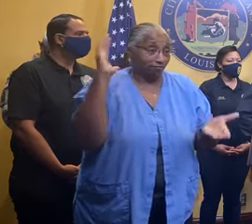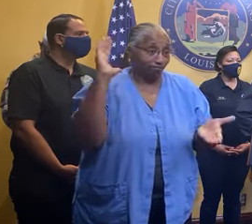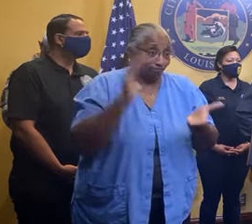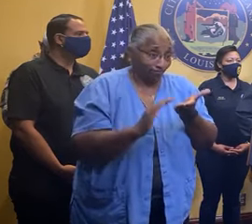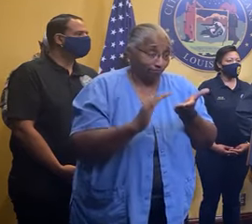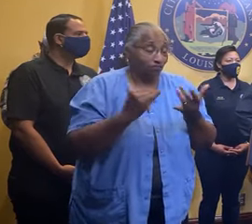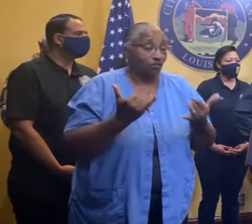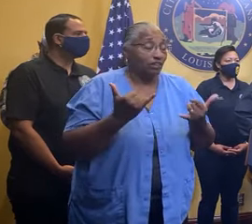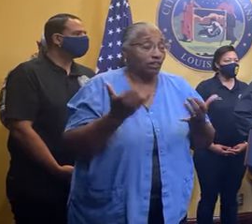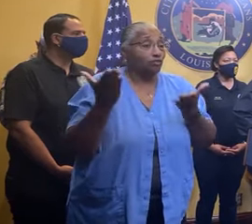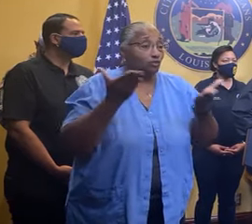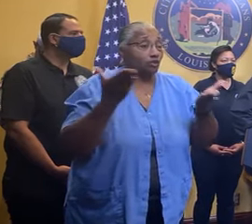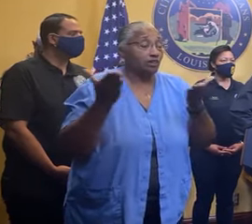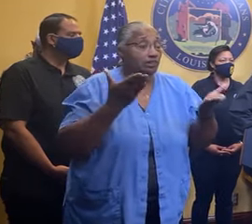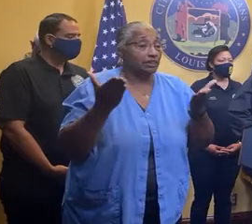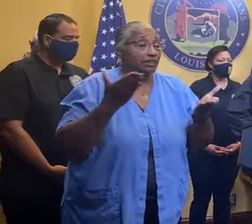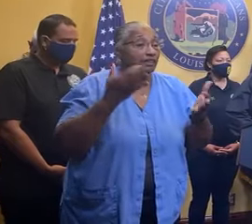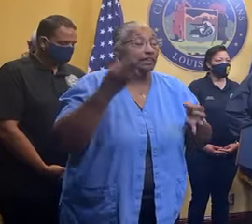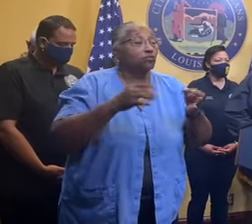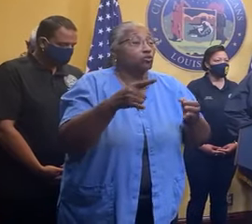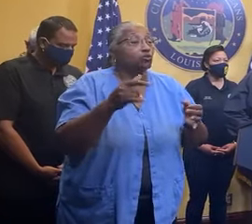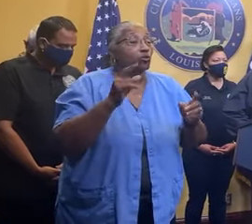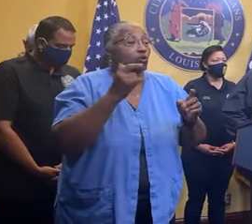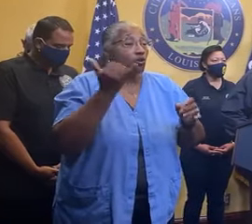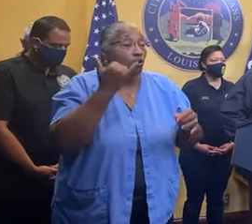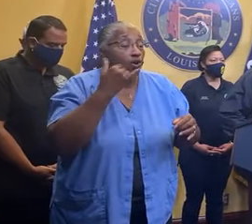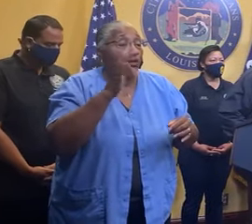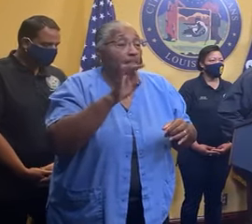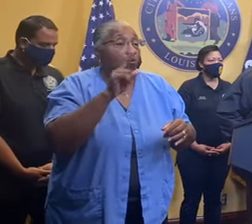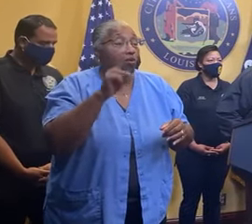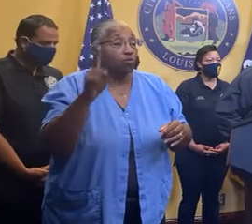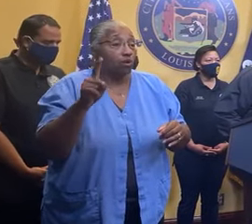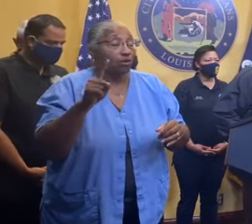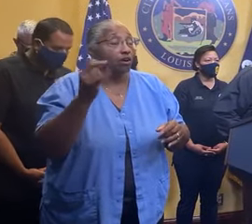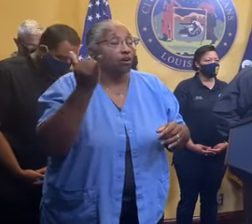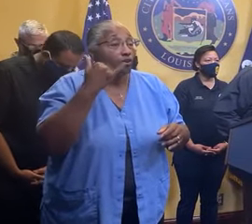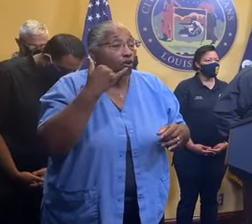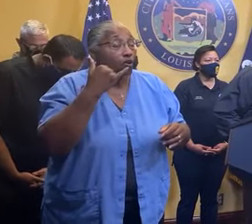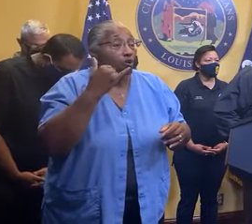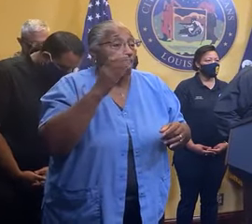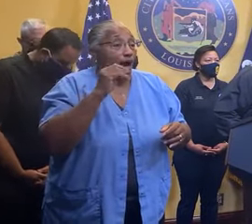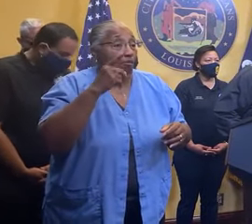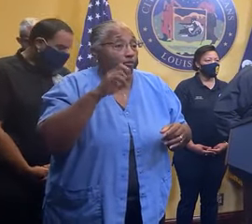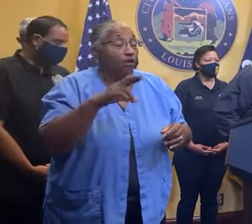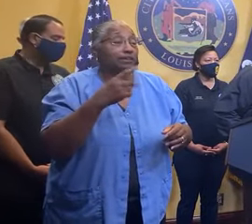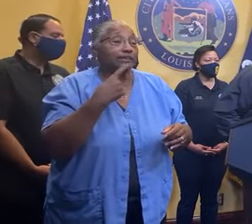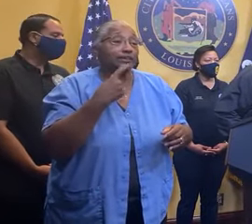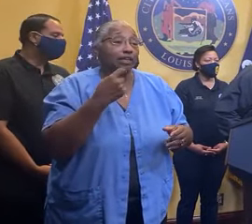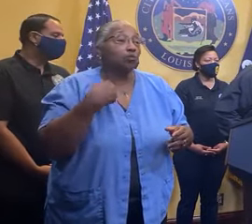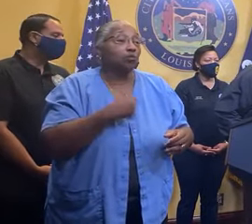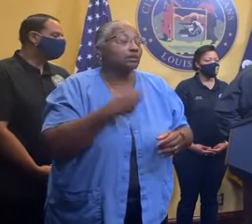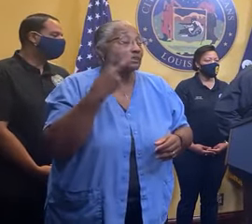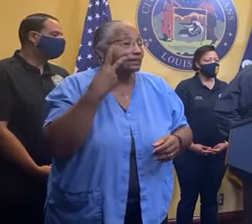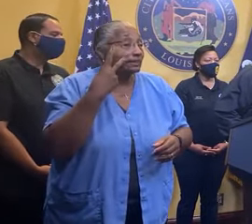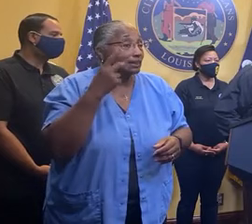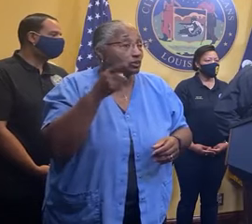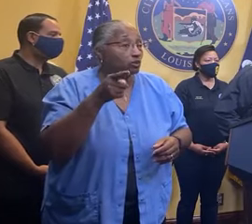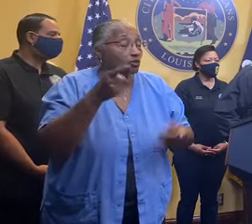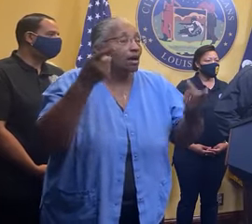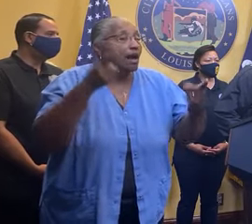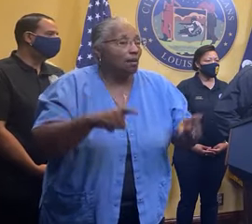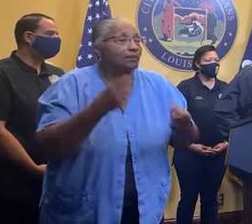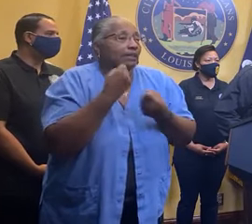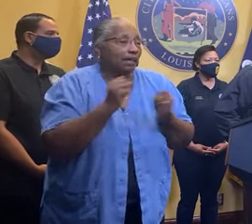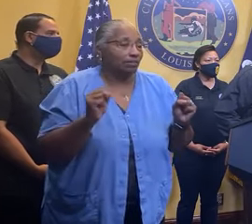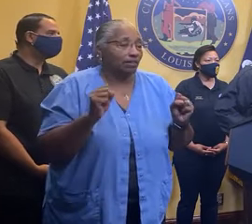they will not no longer respond. So if you call 911, the call taker may be telling you, we will see you or get to you when it is safe. That does not